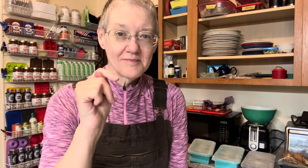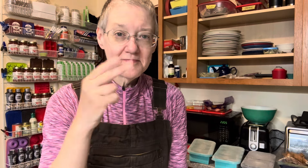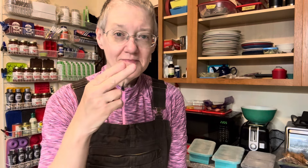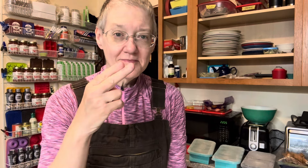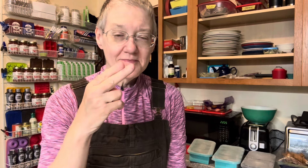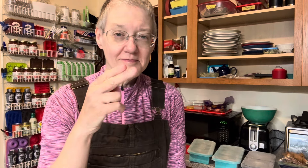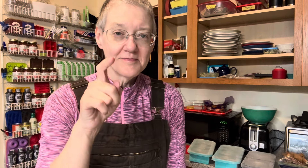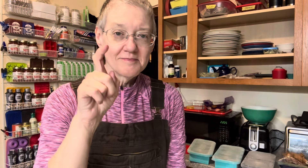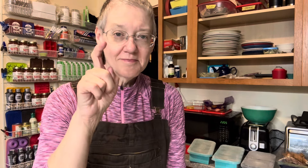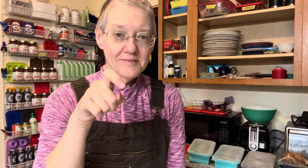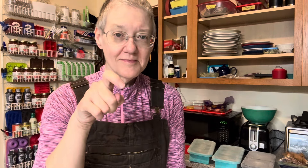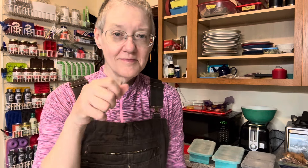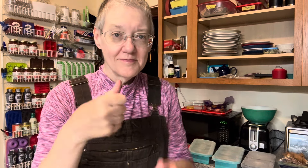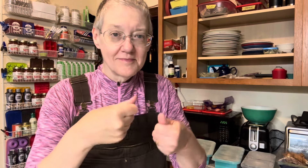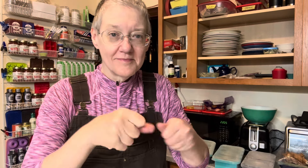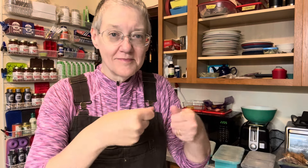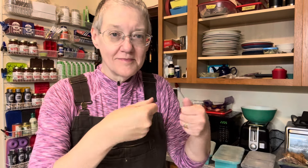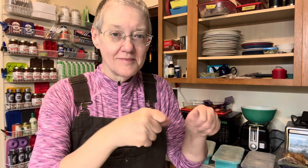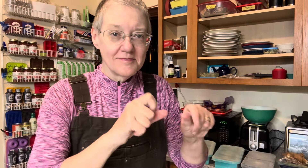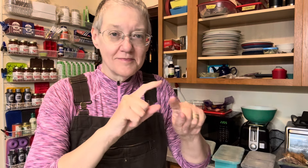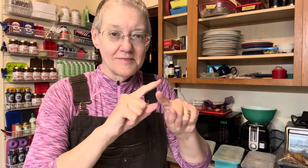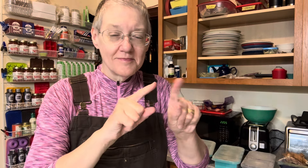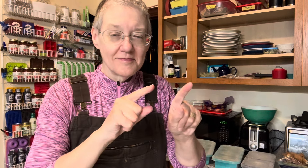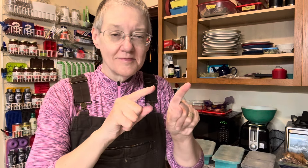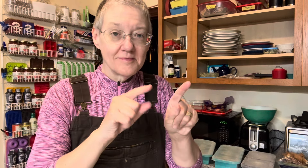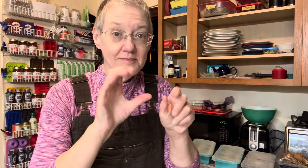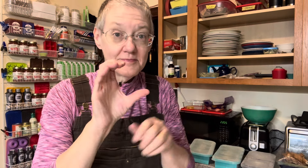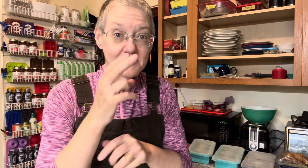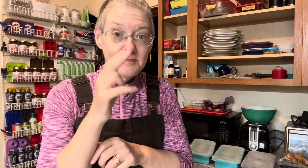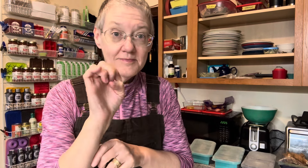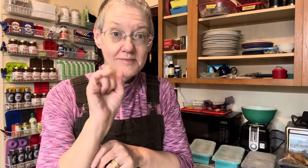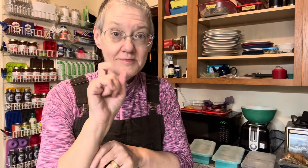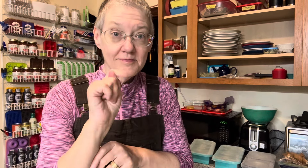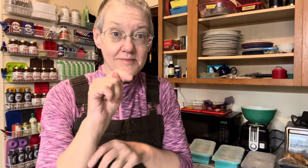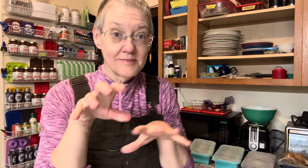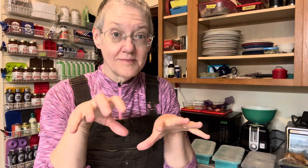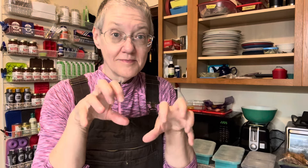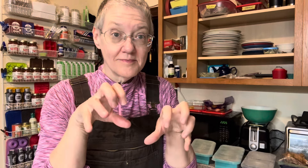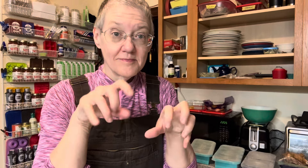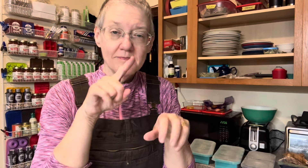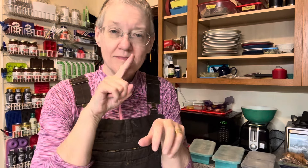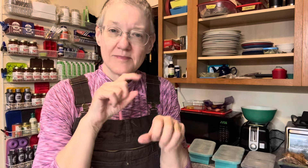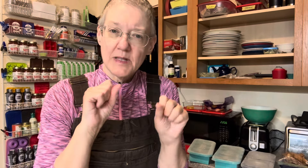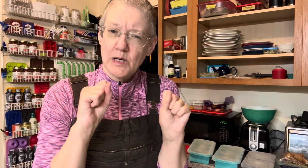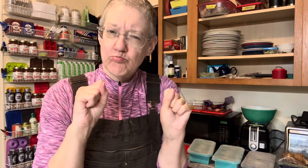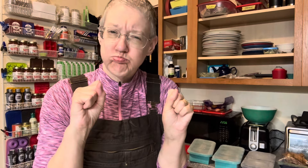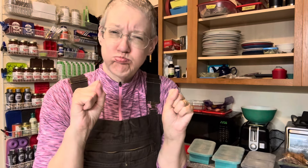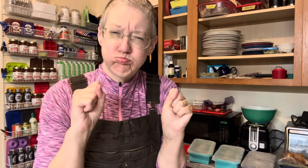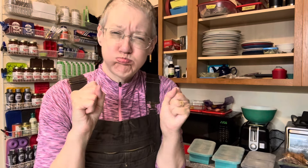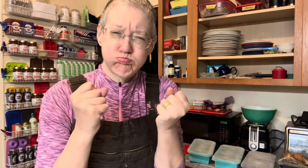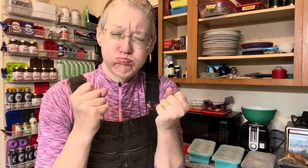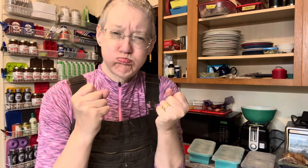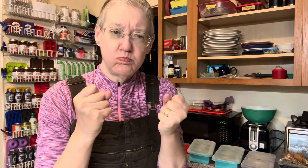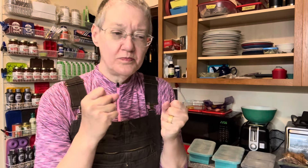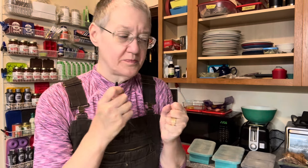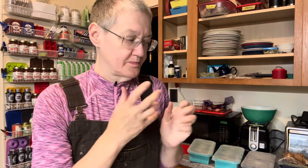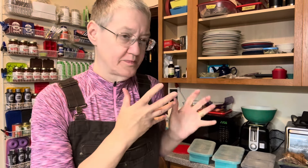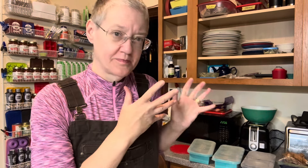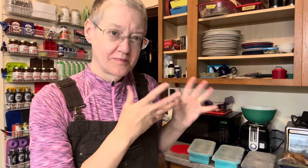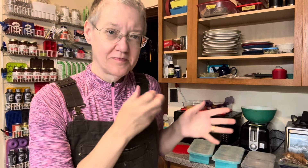And that's what has frozen my broth. And I want to pop these out, but they need to thaw just a little bit because chest